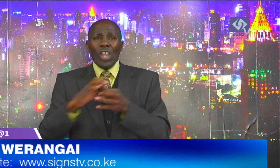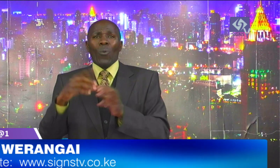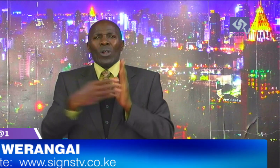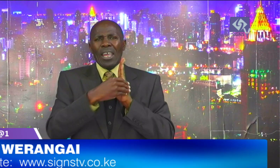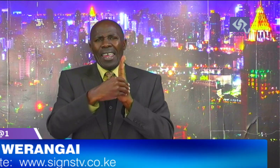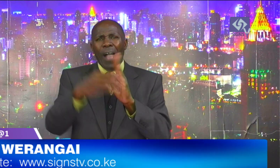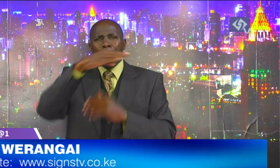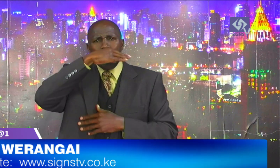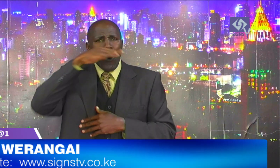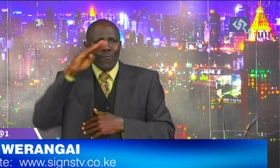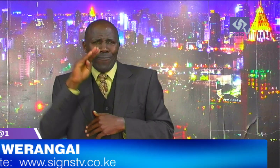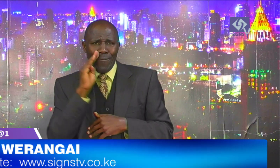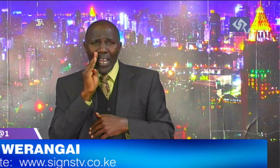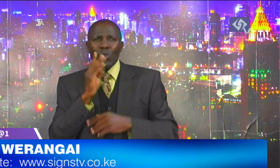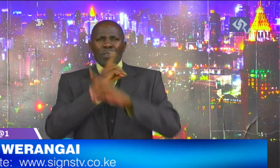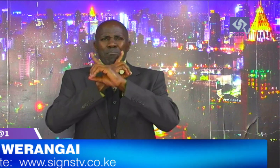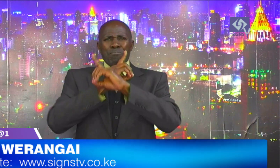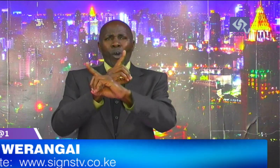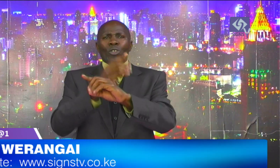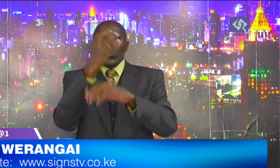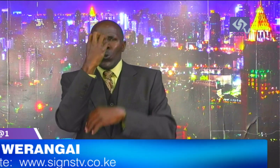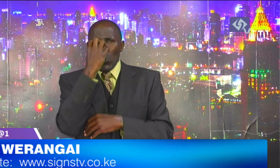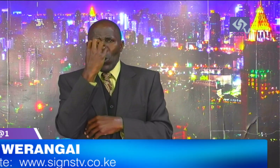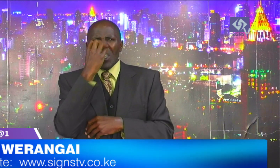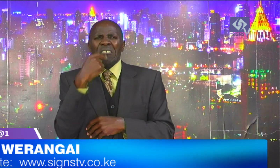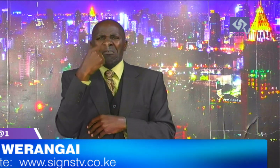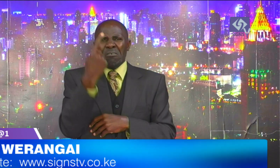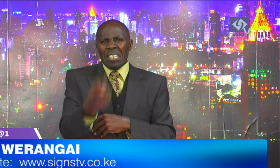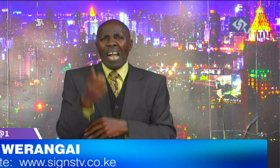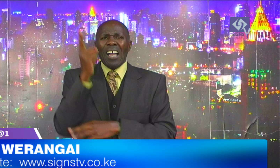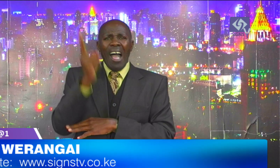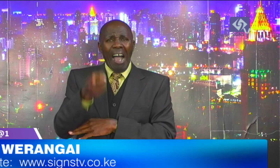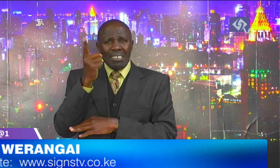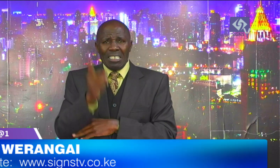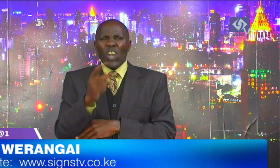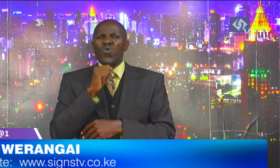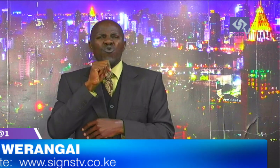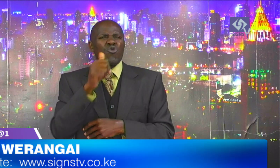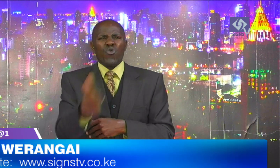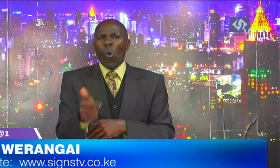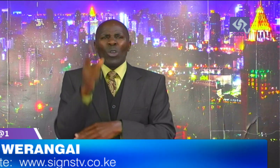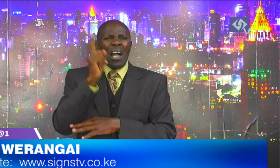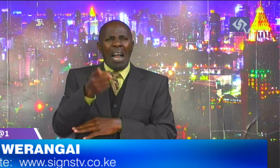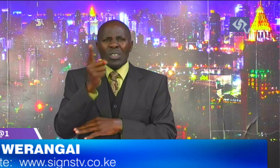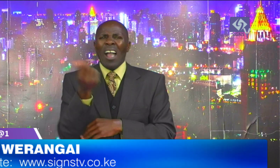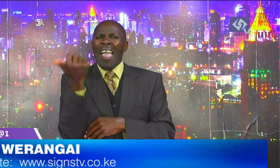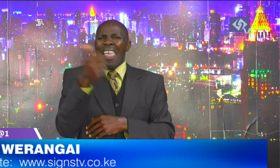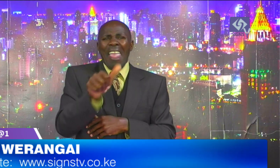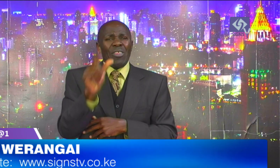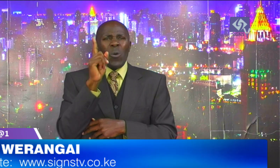Kenya Kwanza leader Musalia Mudavadi has defended Ruto, saying the threat was